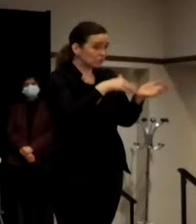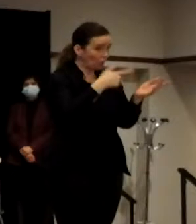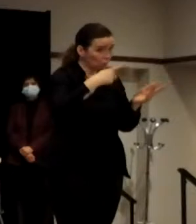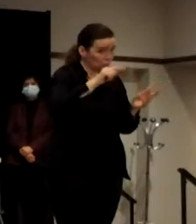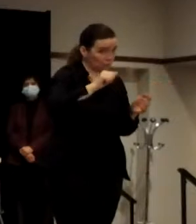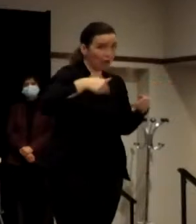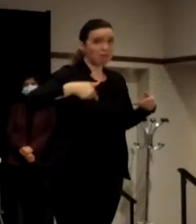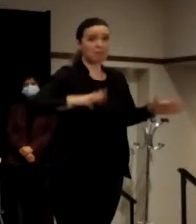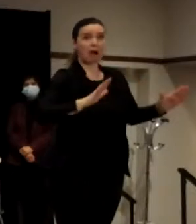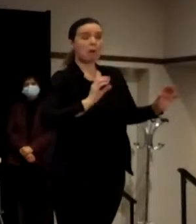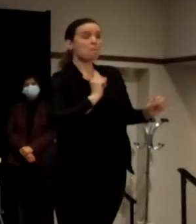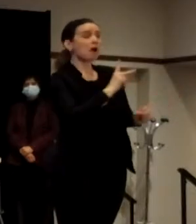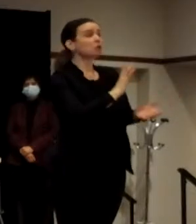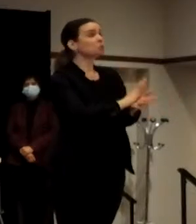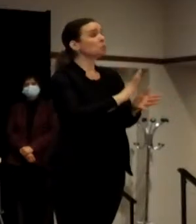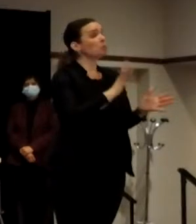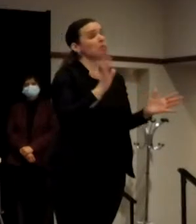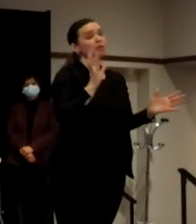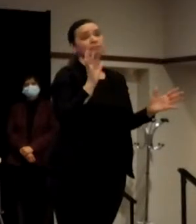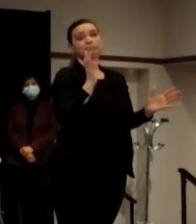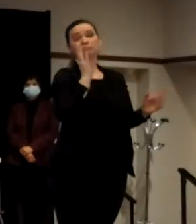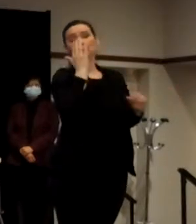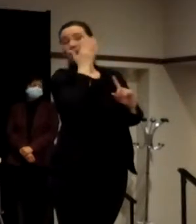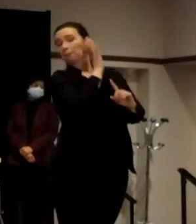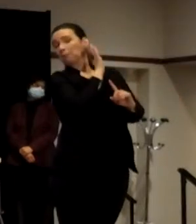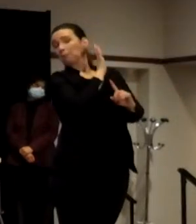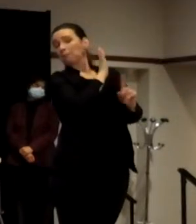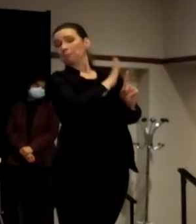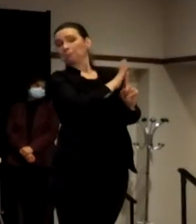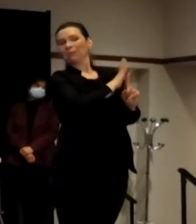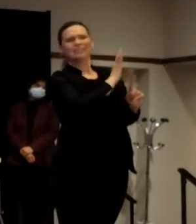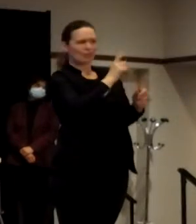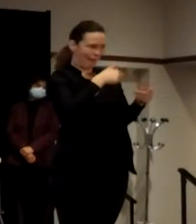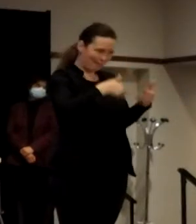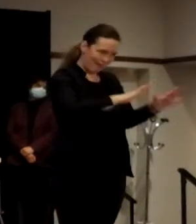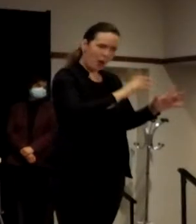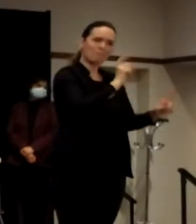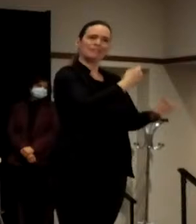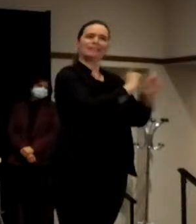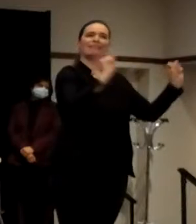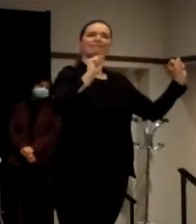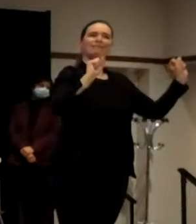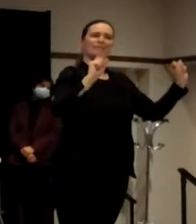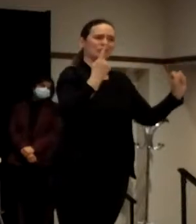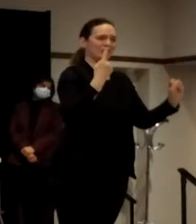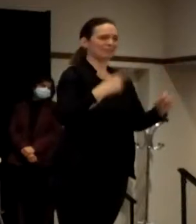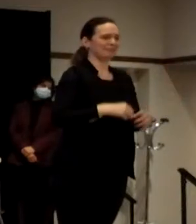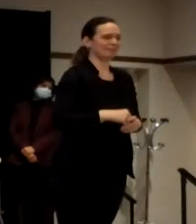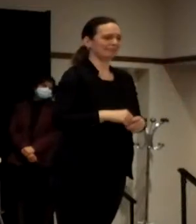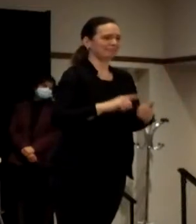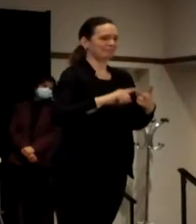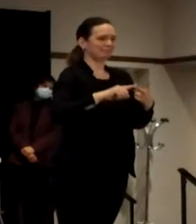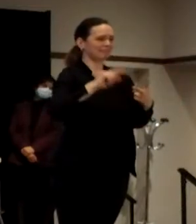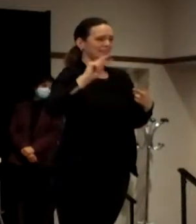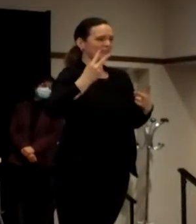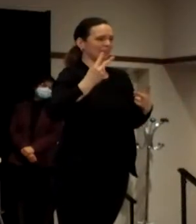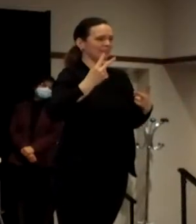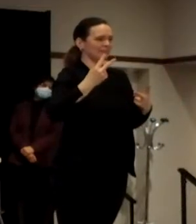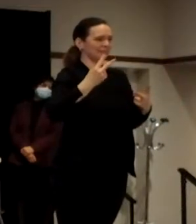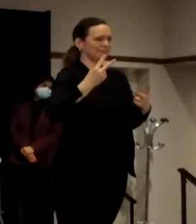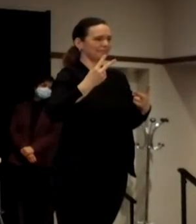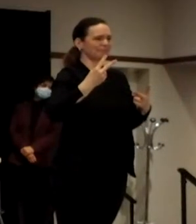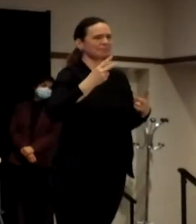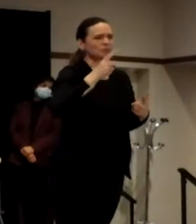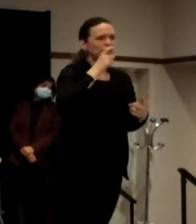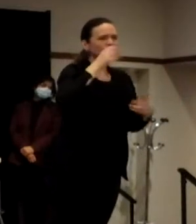districts are going to determine the second part of that question. What metric or data point would you use to say we have to go back to 6 feet,